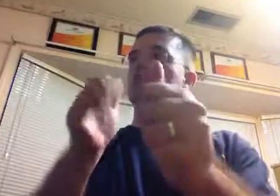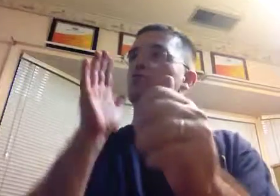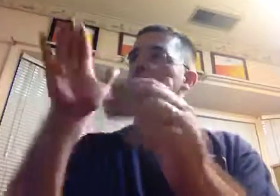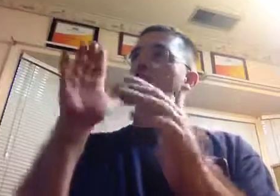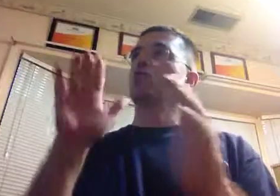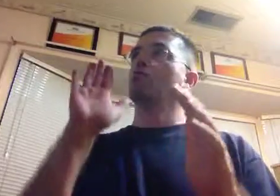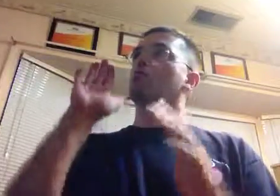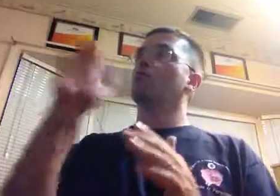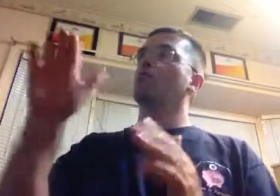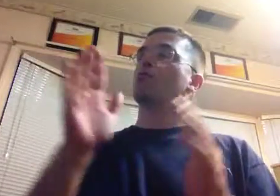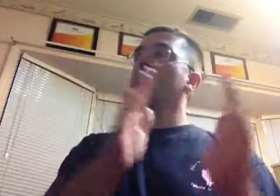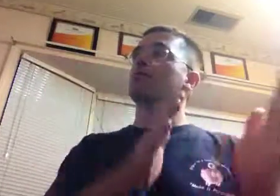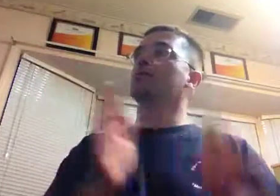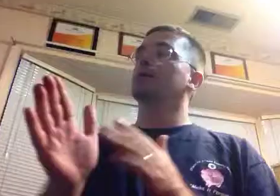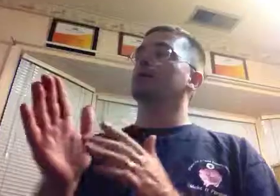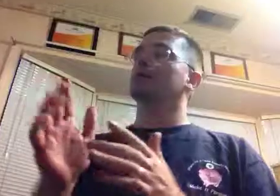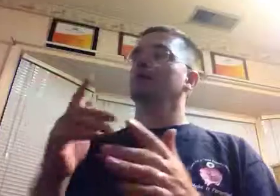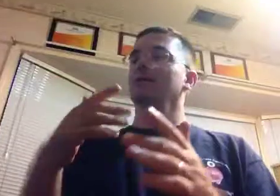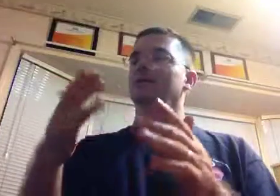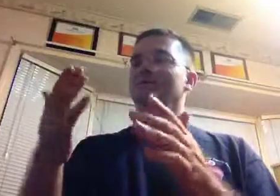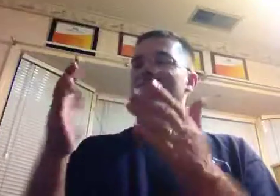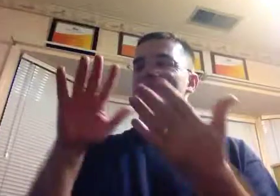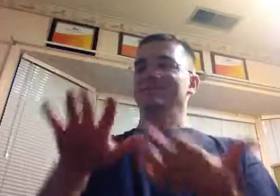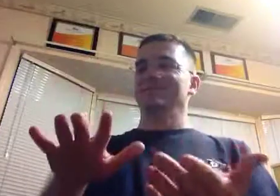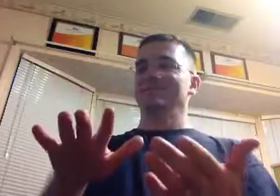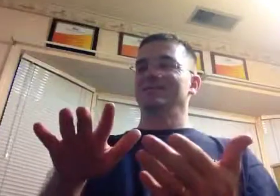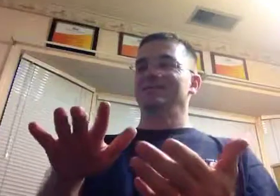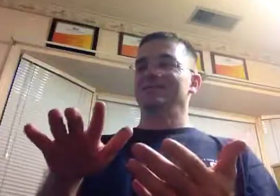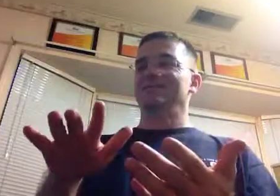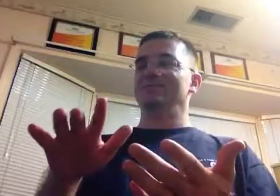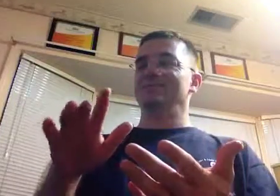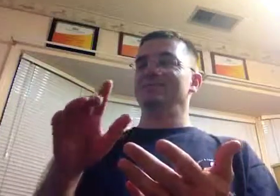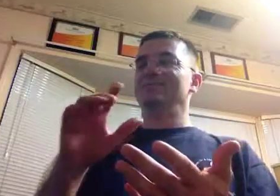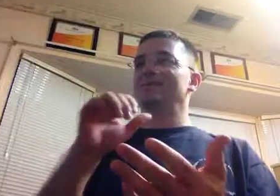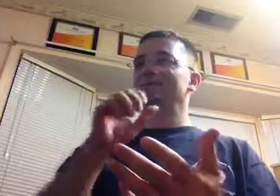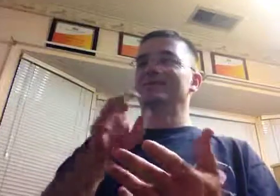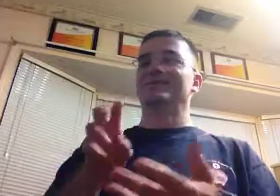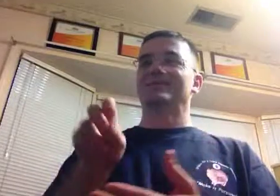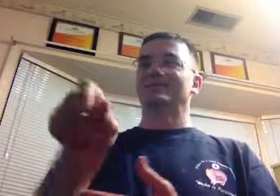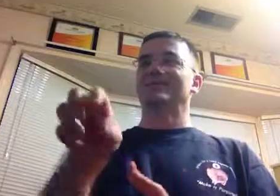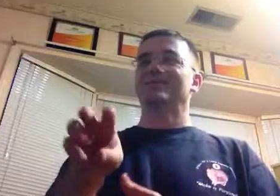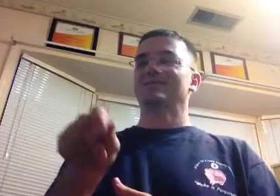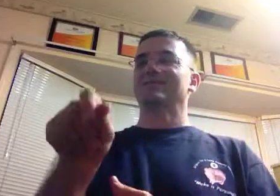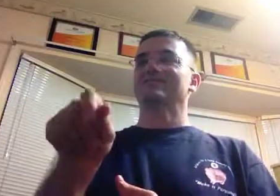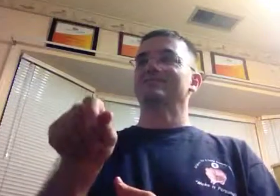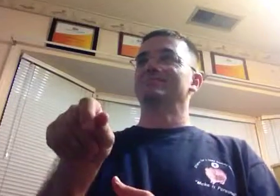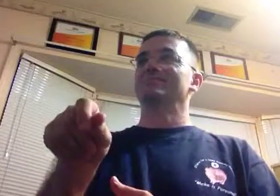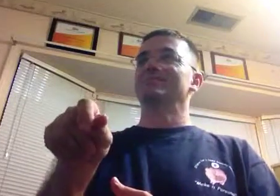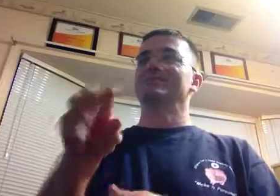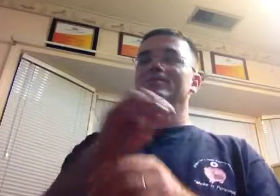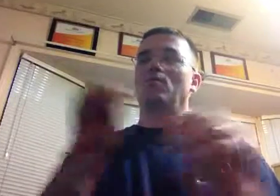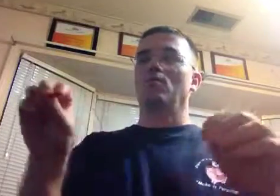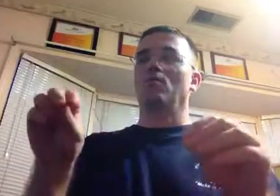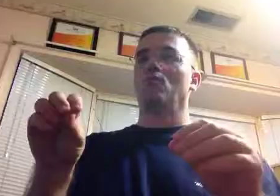passed, I have not been able to spend any of the money I've inherited or got from the life